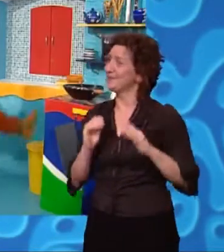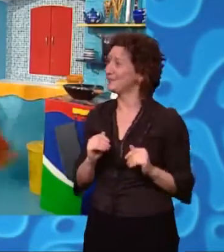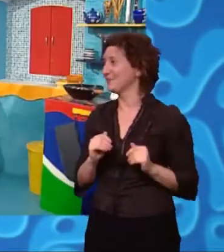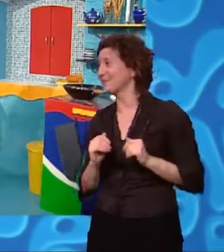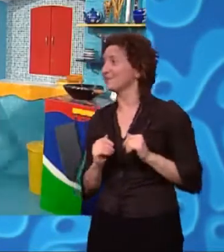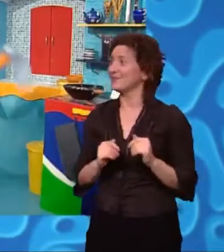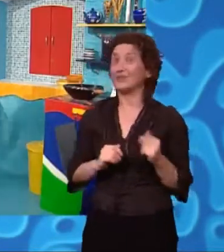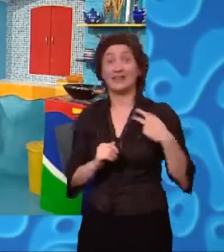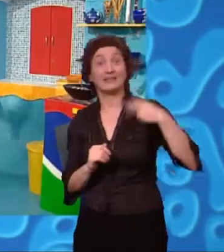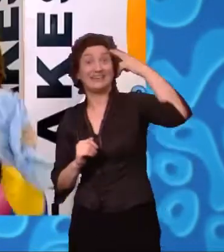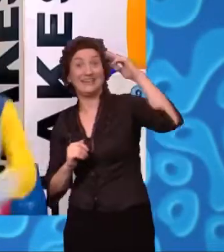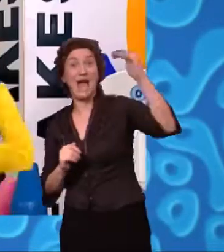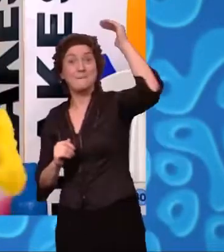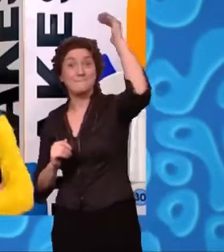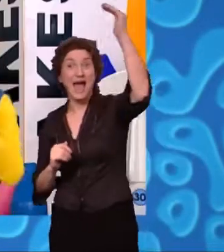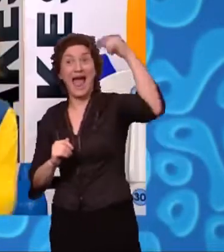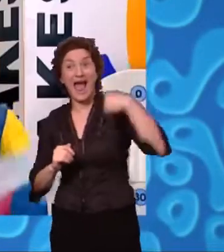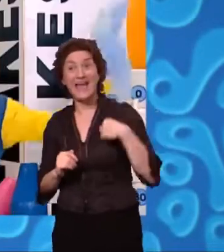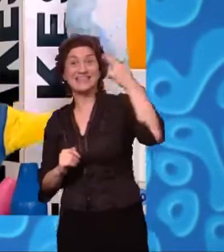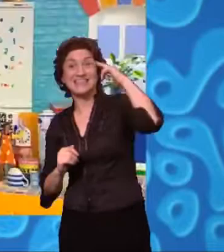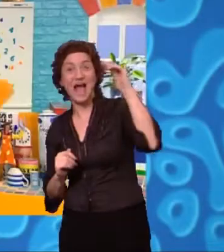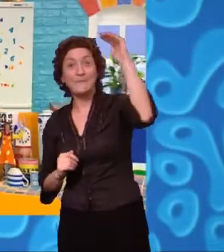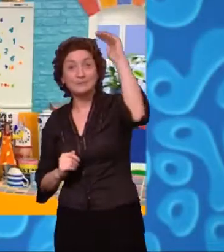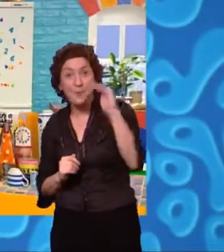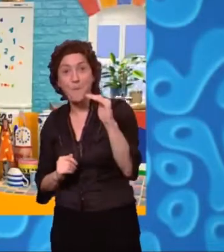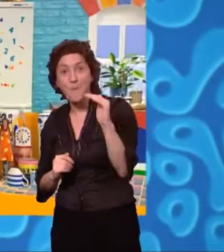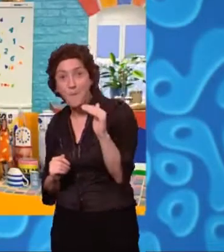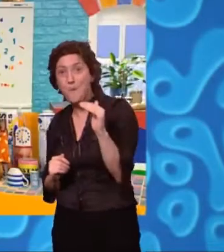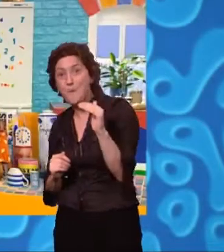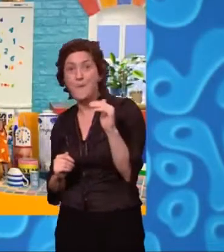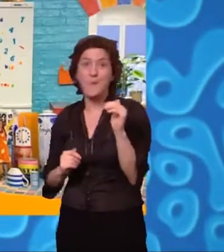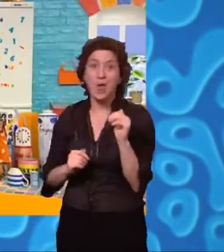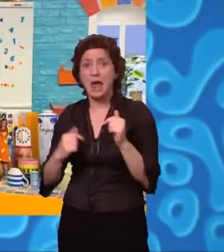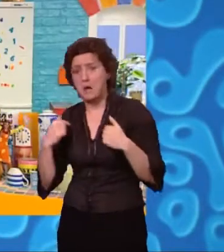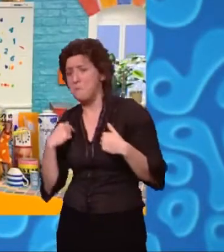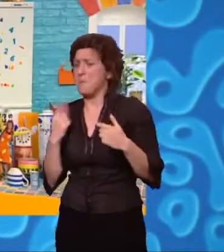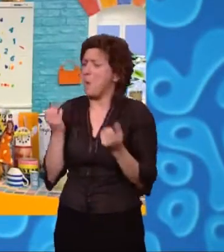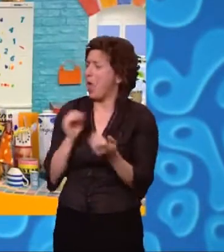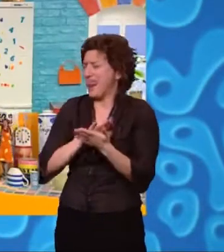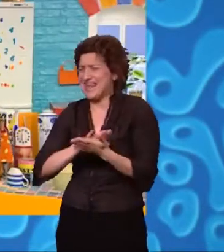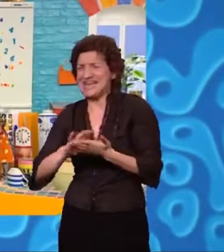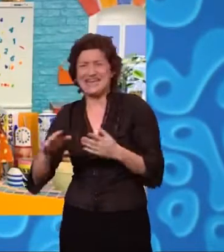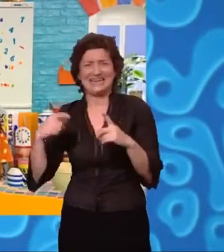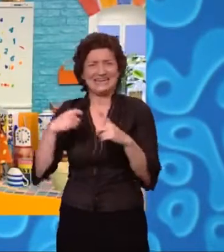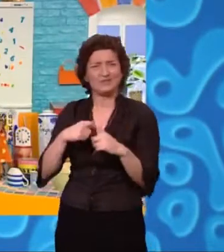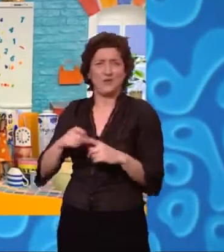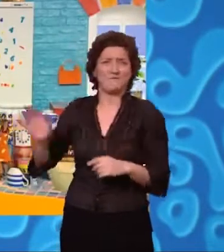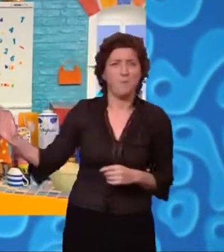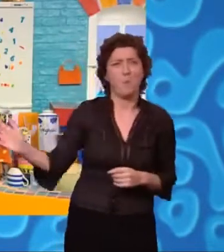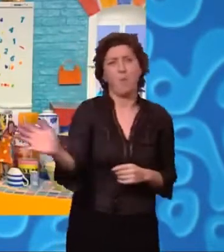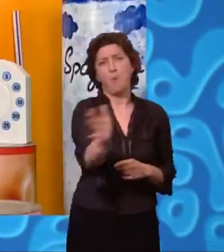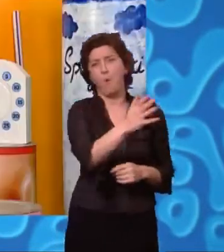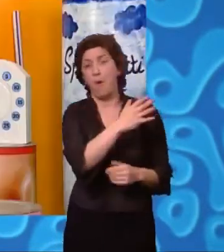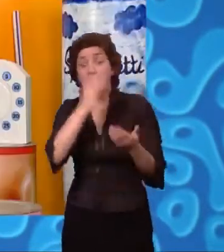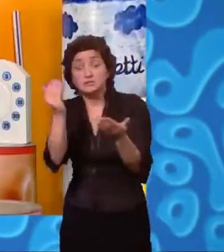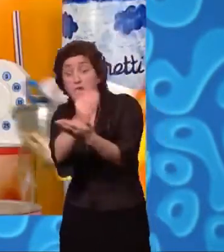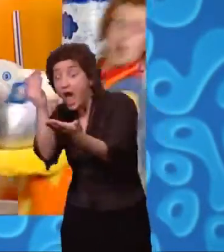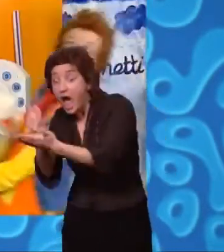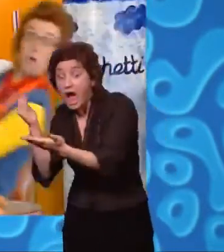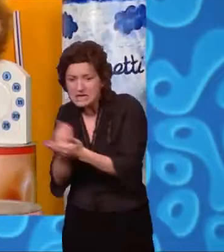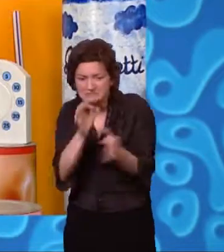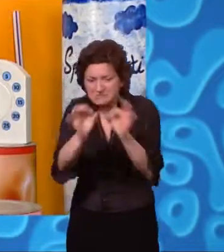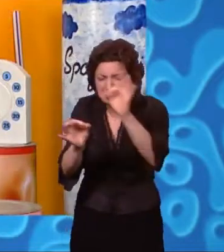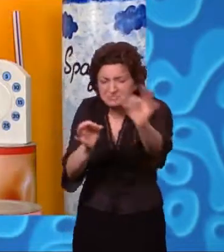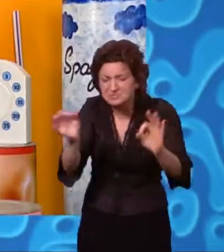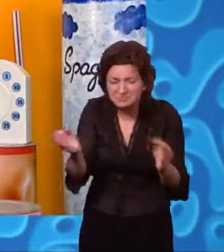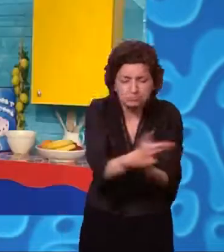My name's Ben. And my name's Small. We've got the cleanest kitchen of all. Tidy